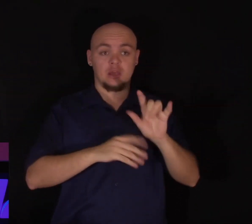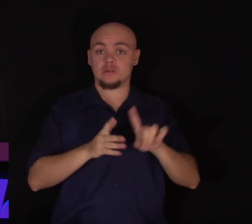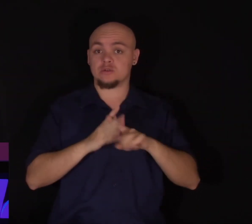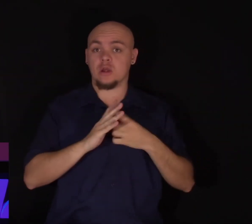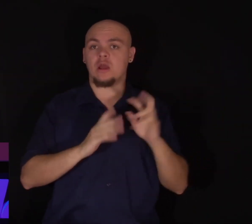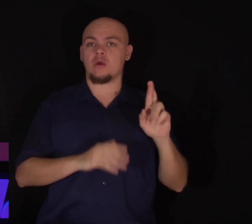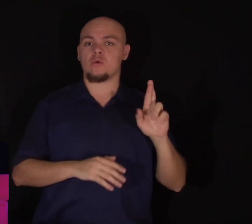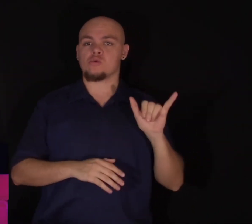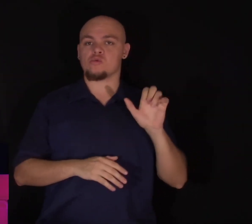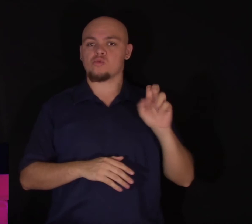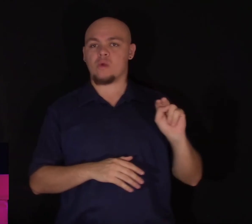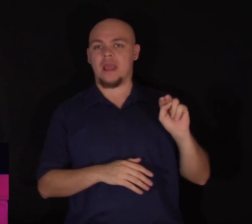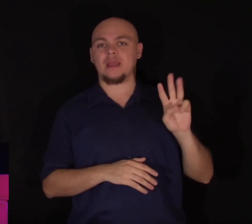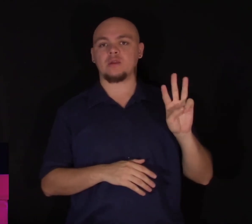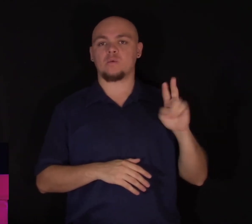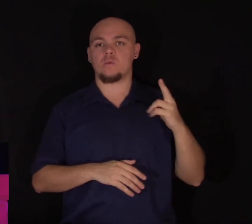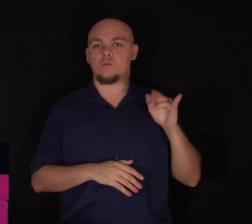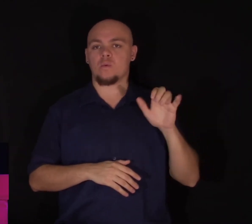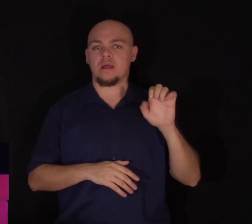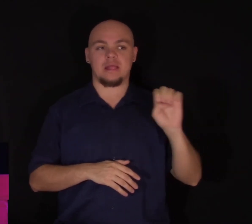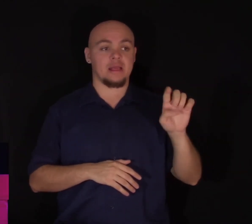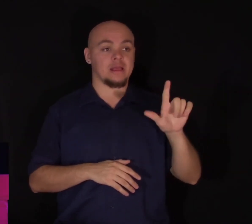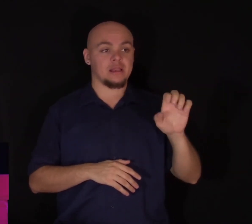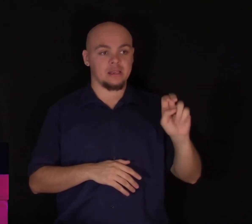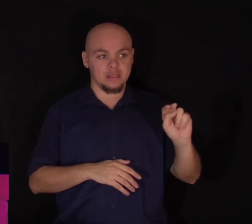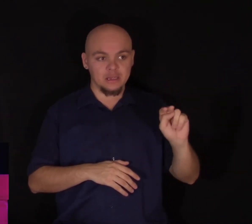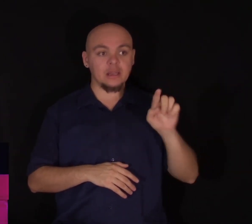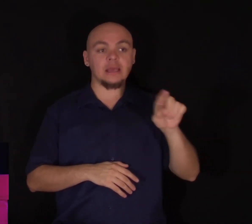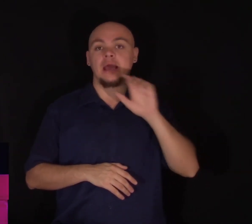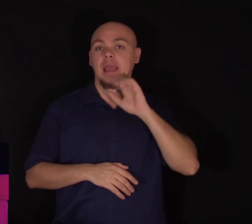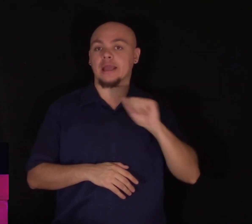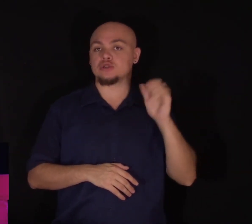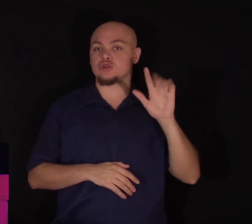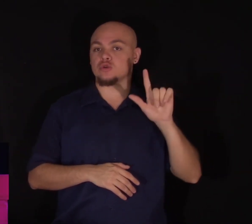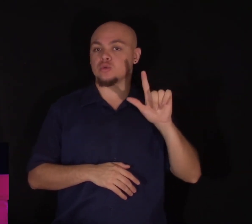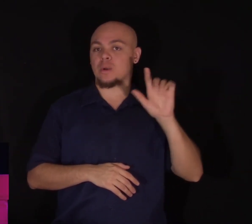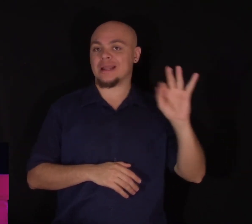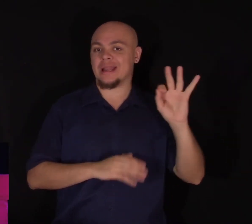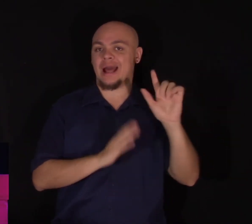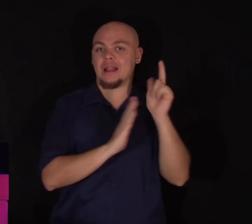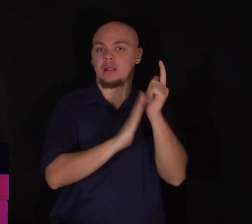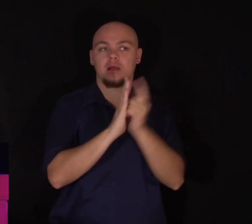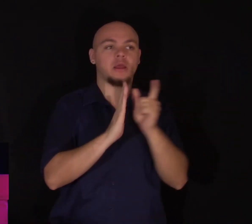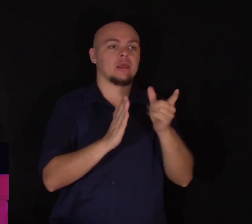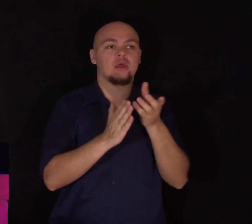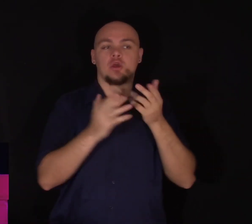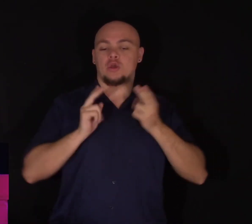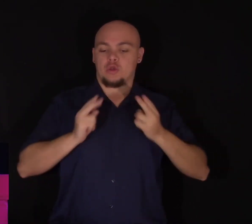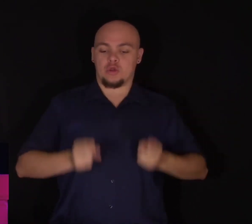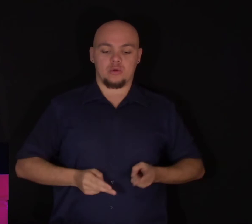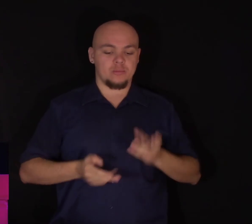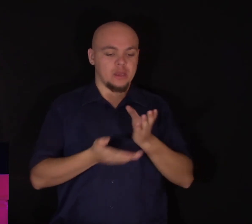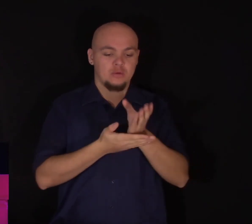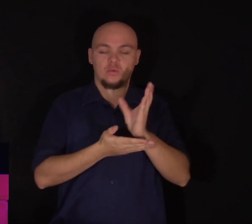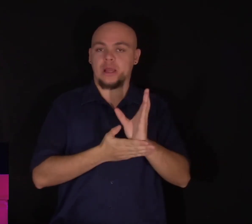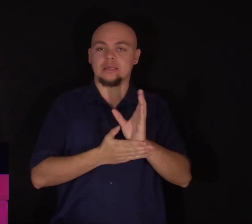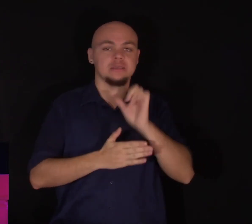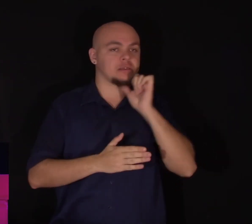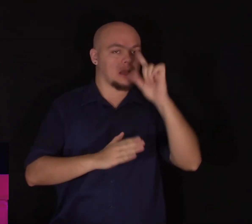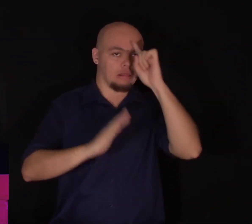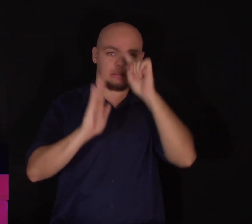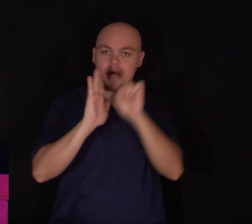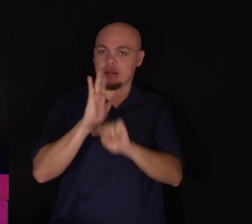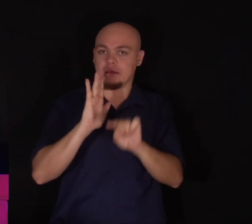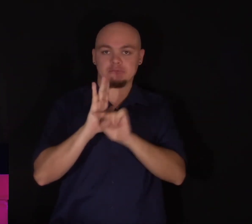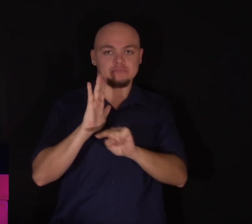Whelan, who was a 29-year-old lawyer. He was a human rights fanatic, he was unjaded by the industry,